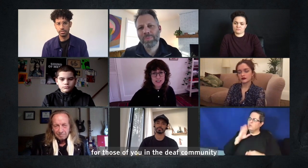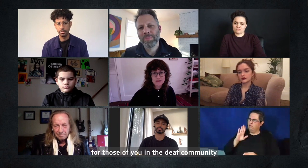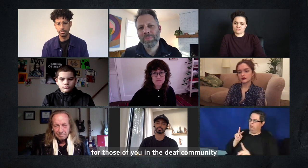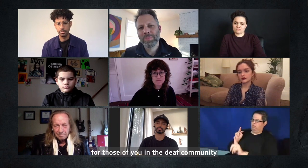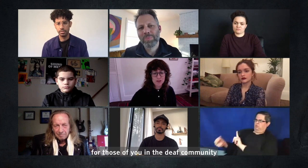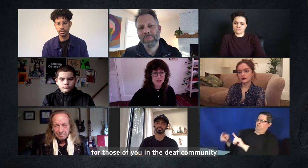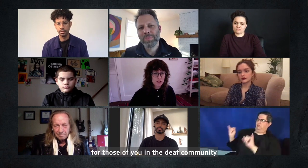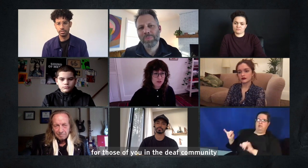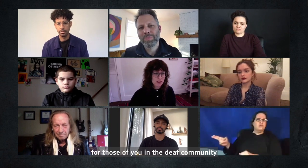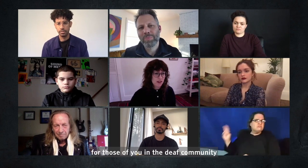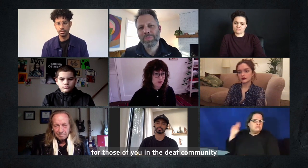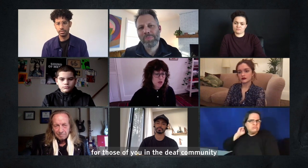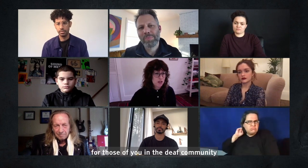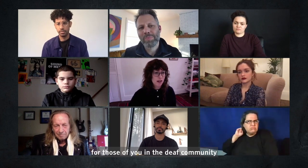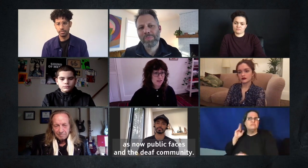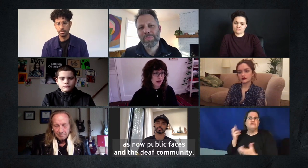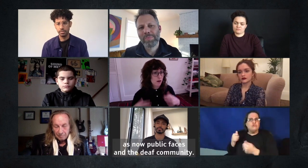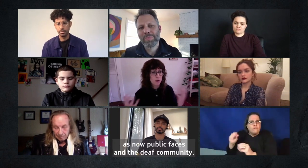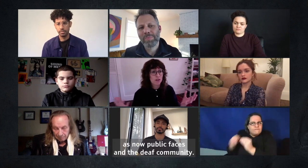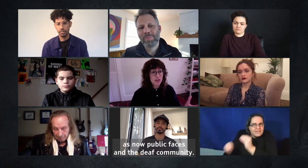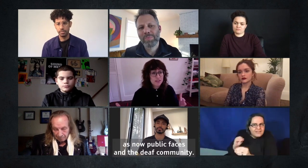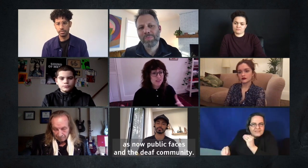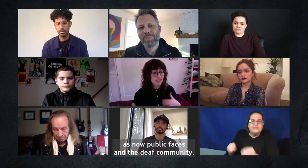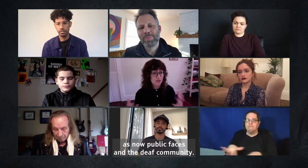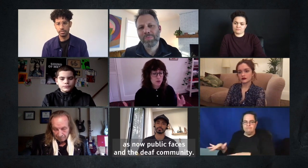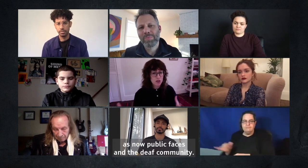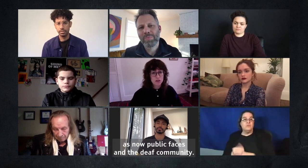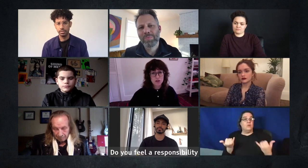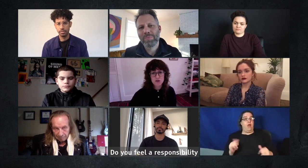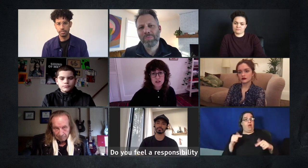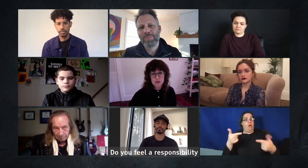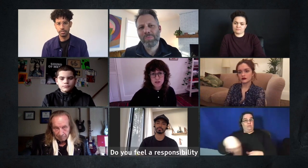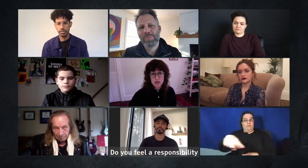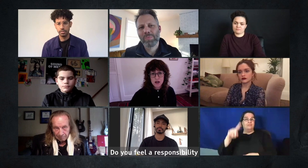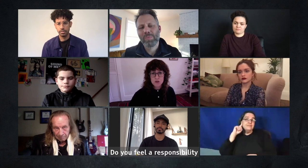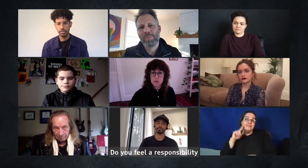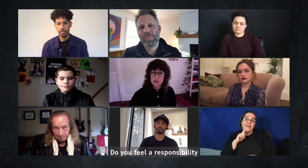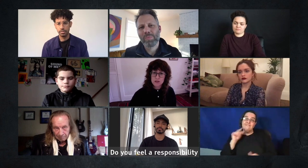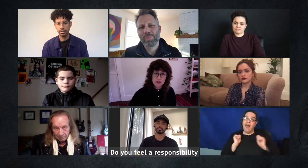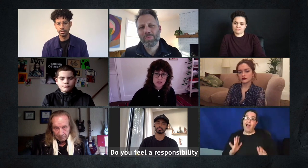for those of you in the deaf community as now public faces in the deaf community, do you feel